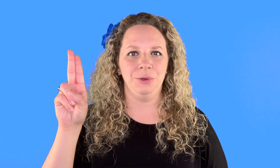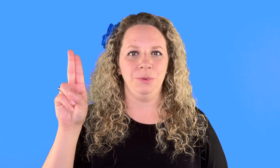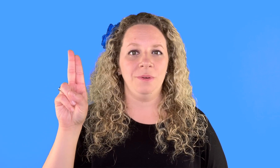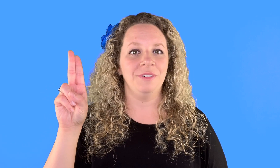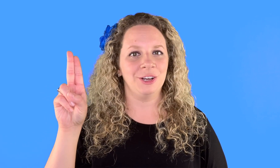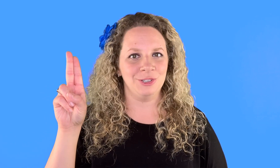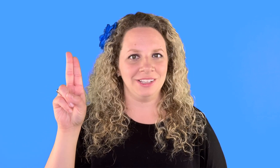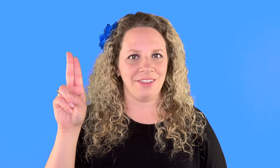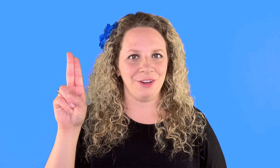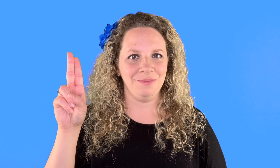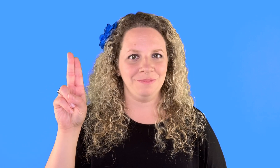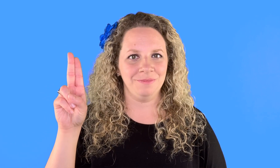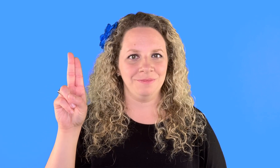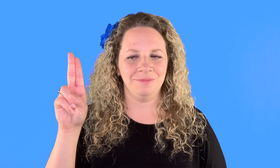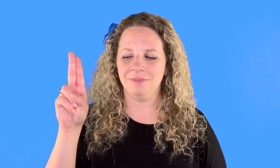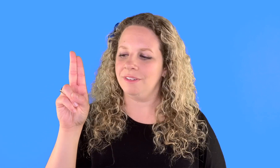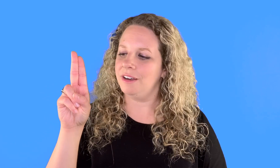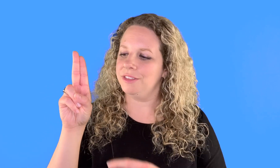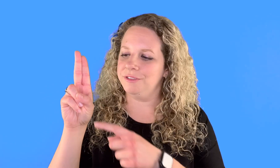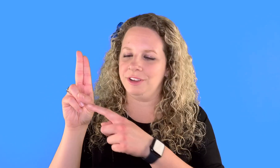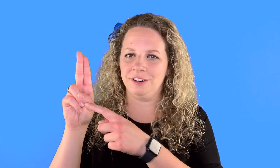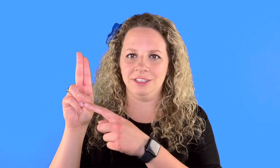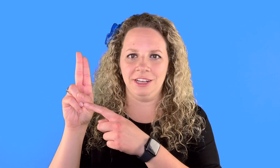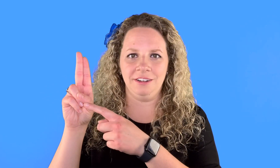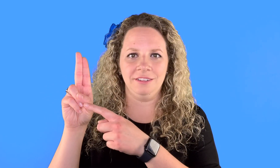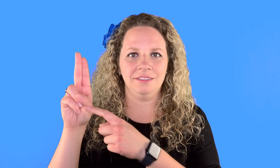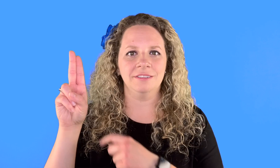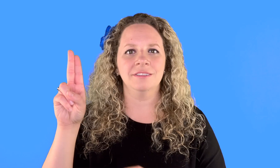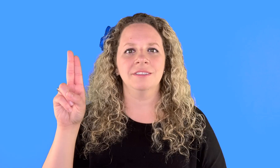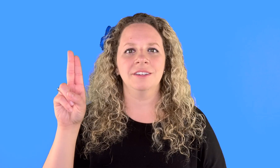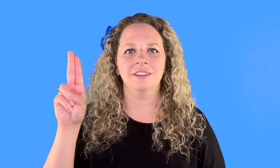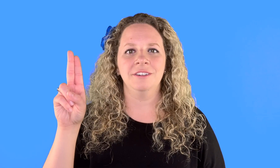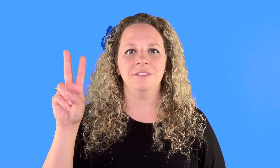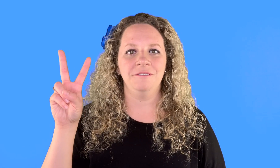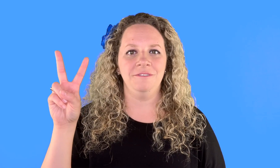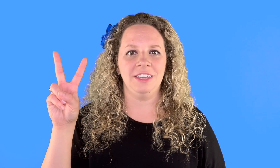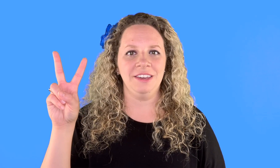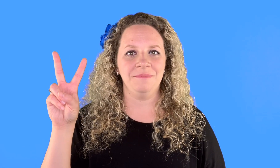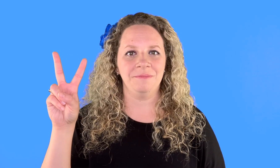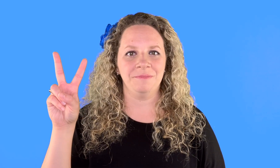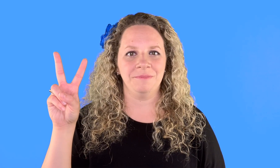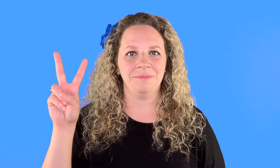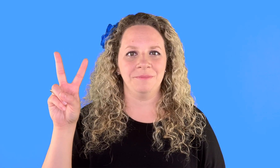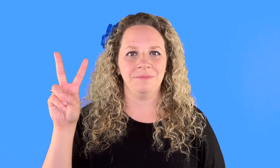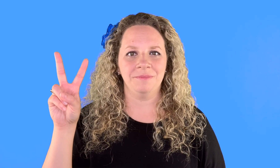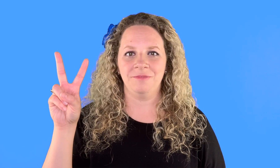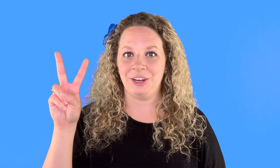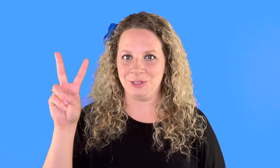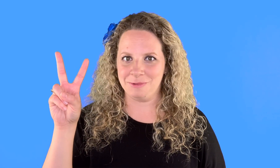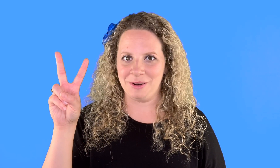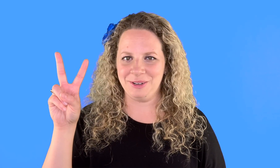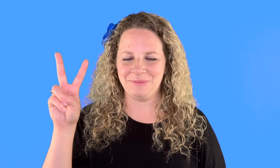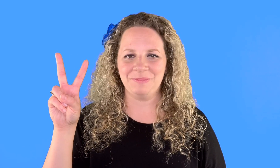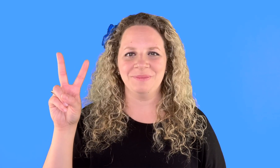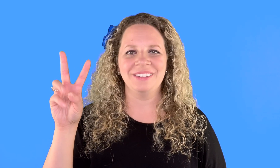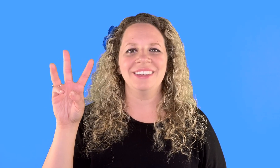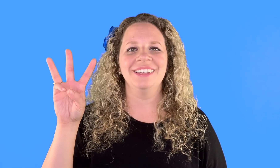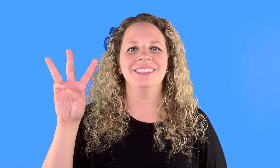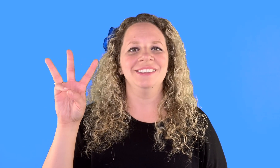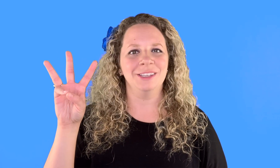U, fingers together. Other fingers here. V, fingers apart.